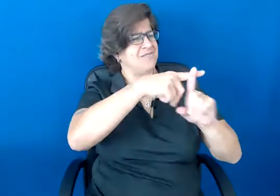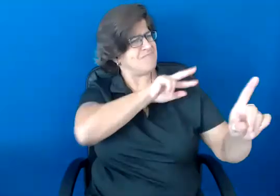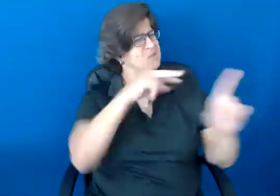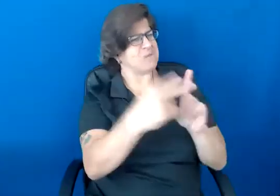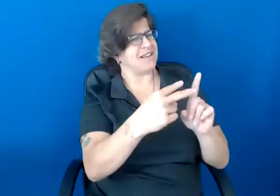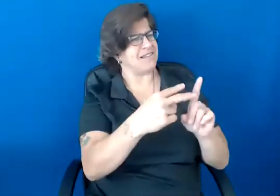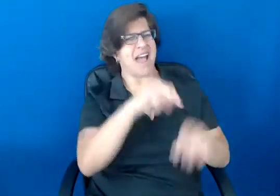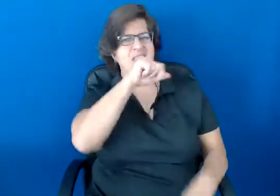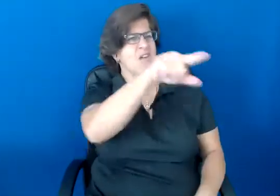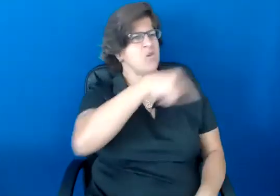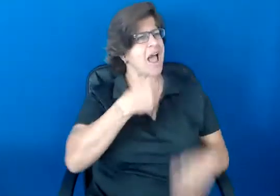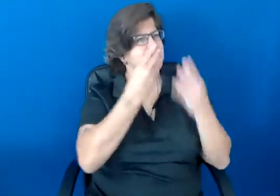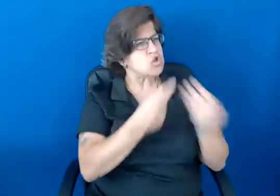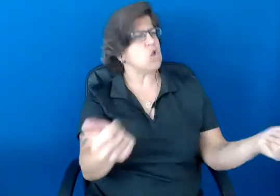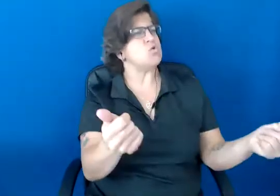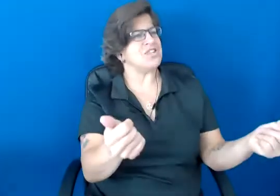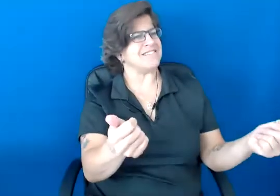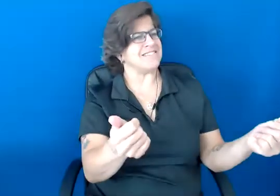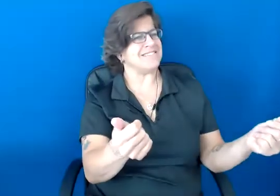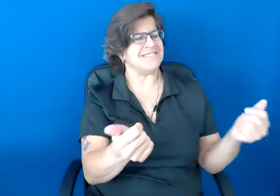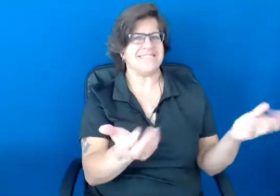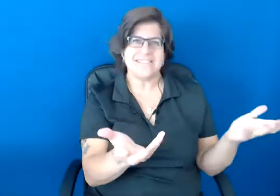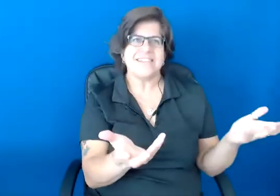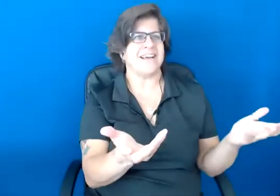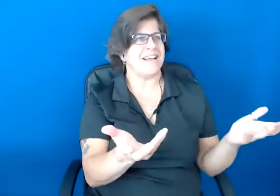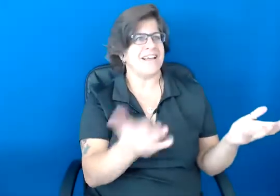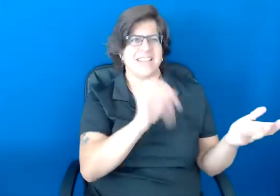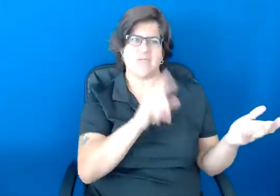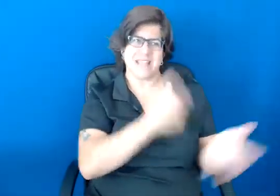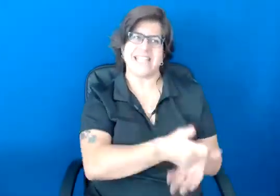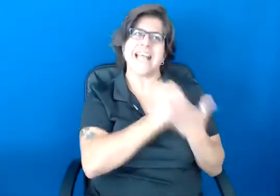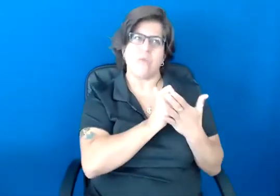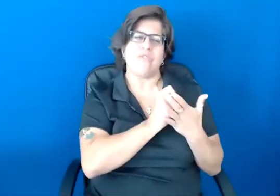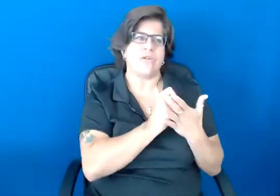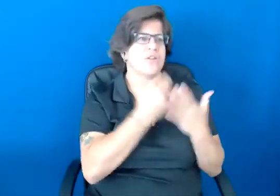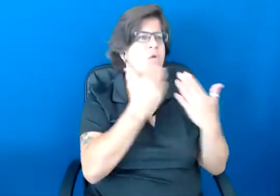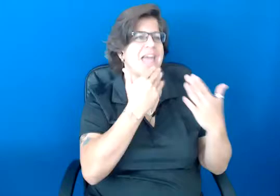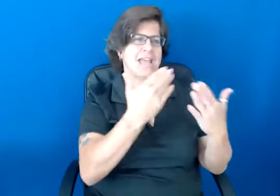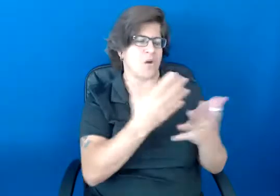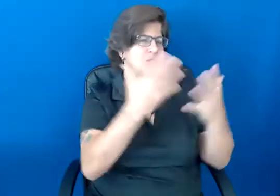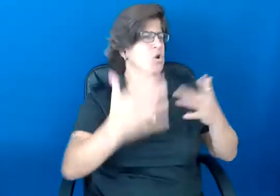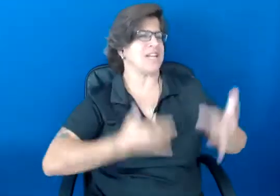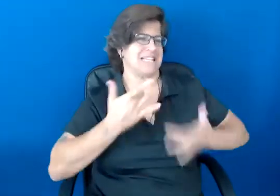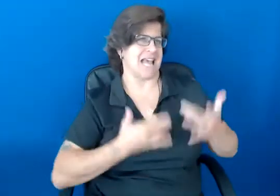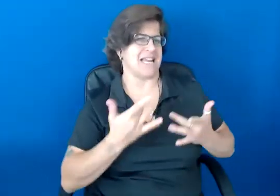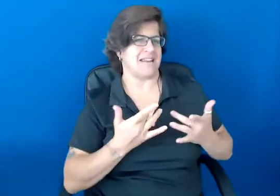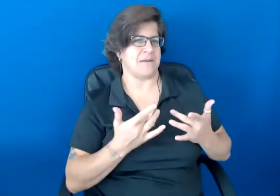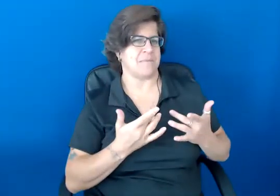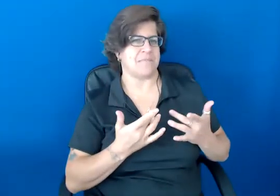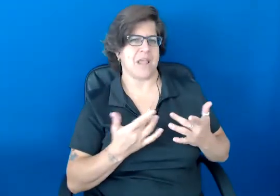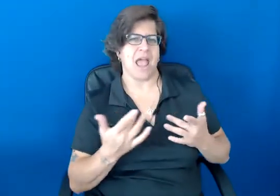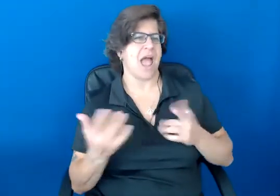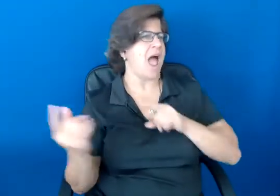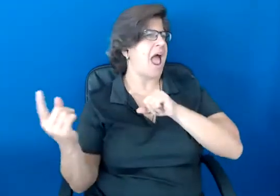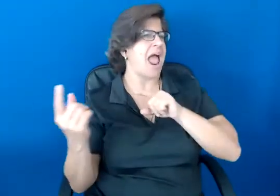that you have solutions, which are just so helpful. So thanks. I'm so excited. I come